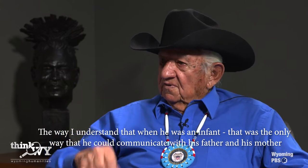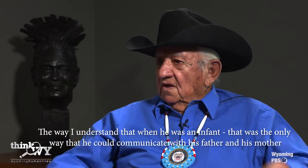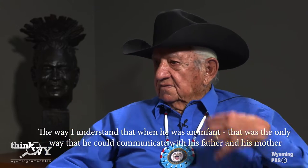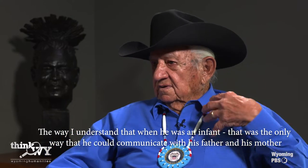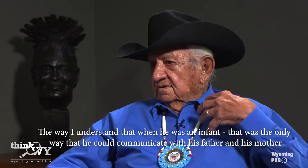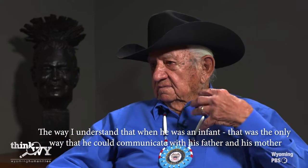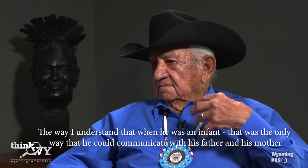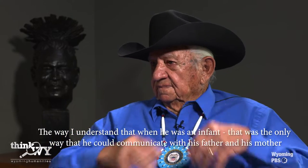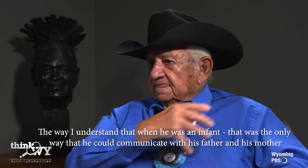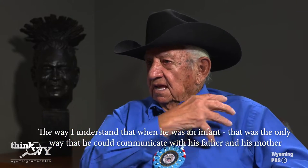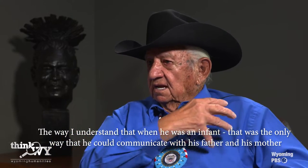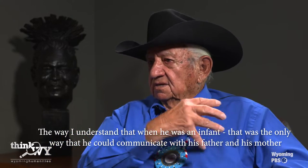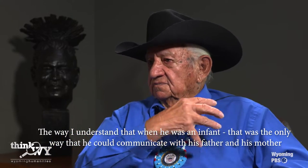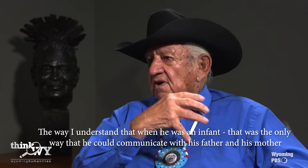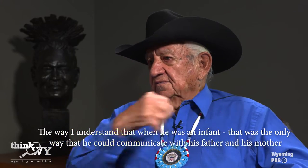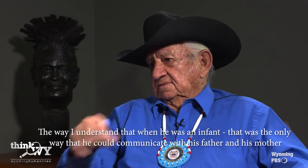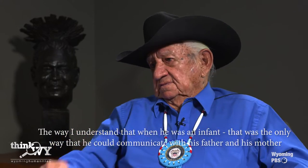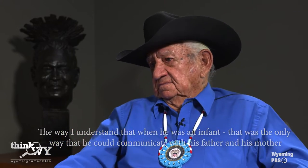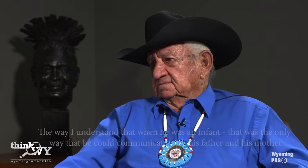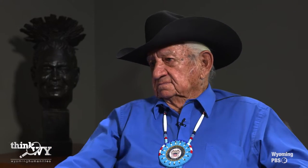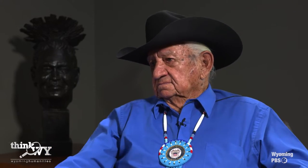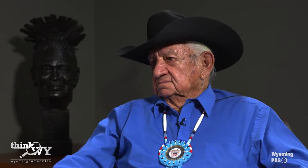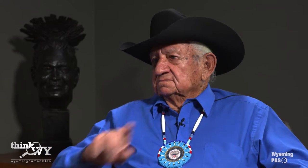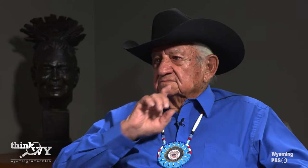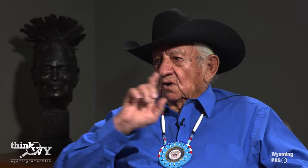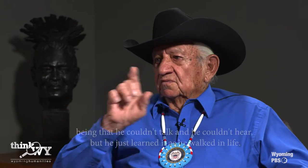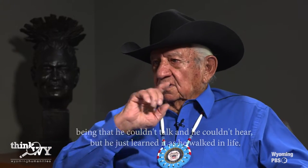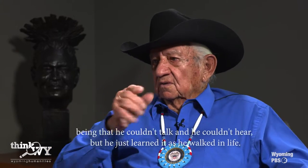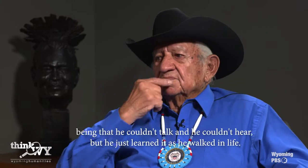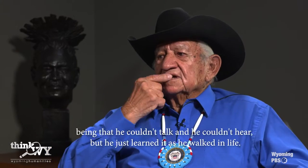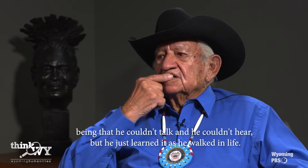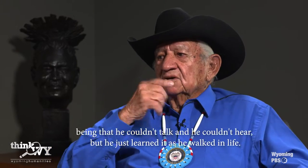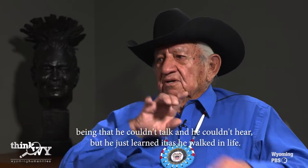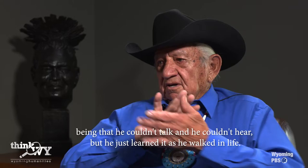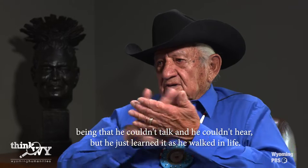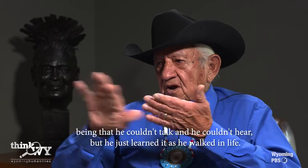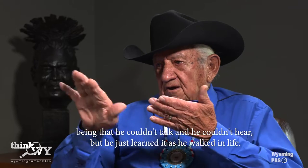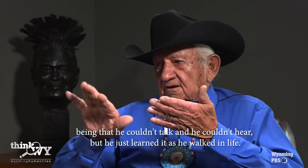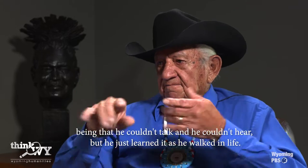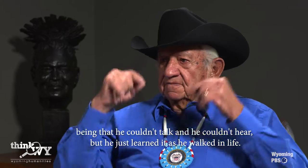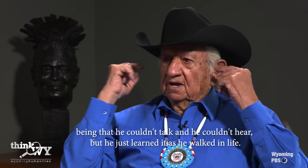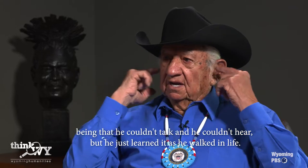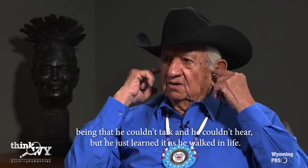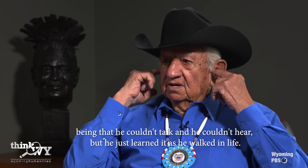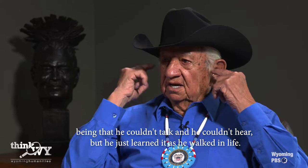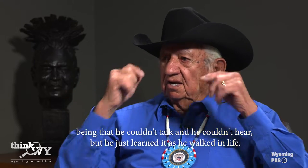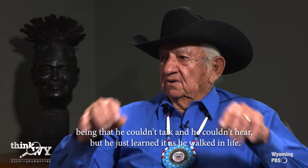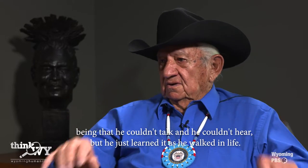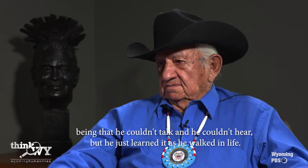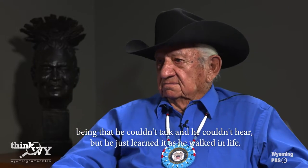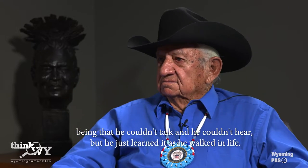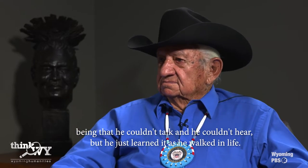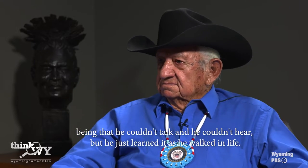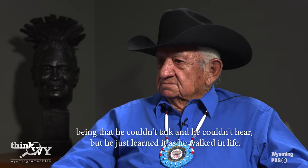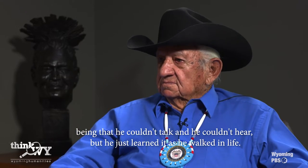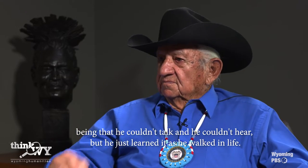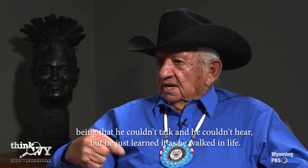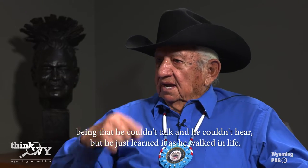father and his mother over here, because he couldn't talk and he couldn't hear. But he